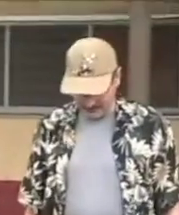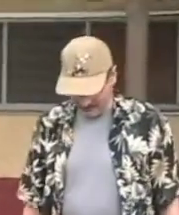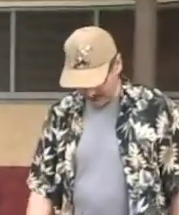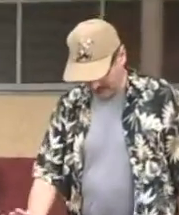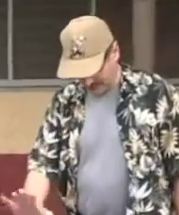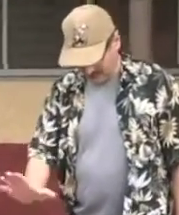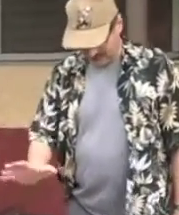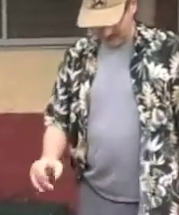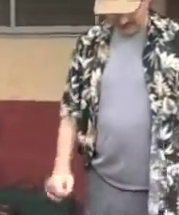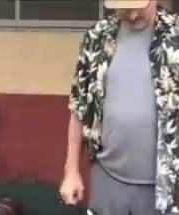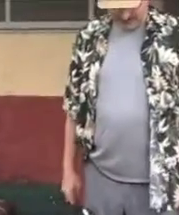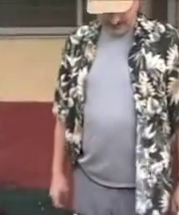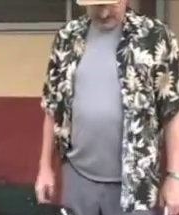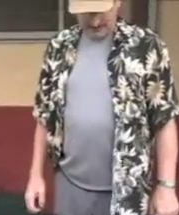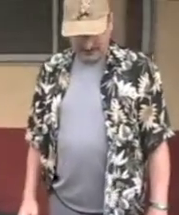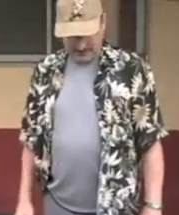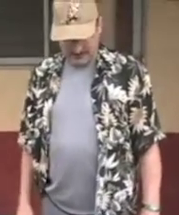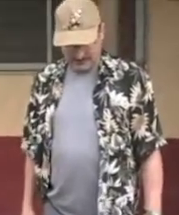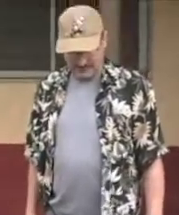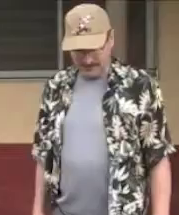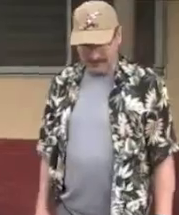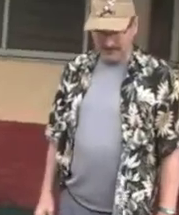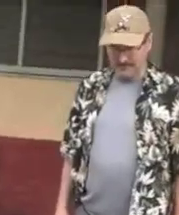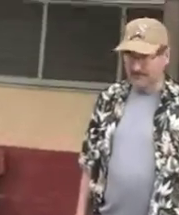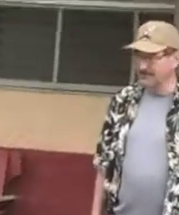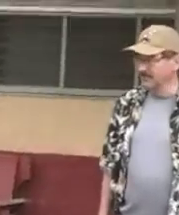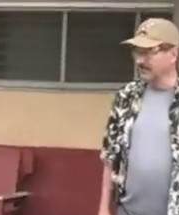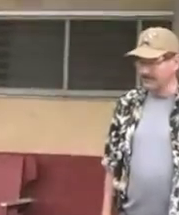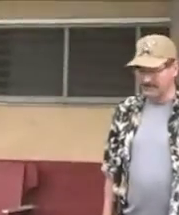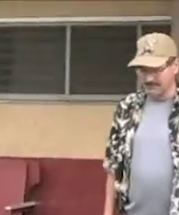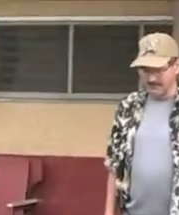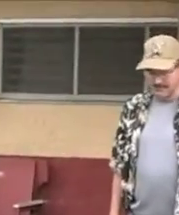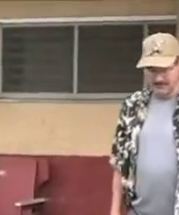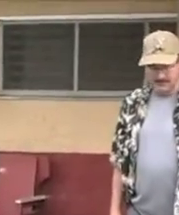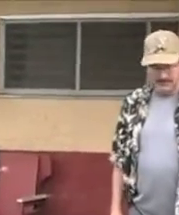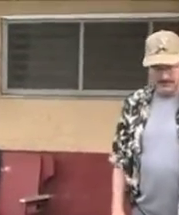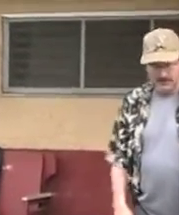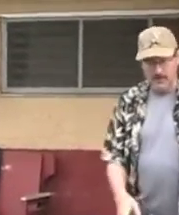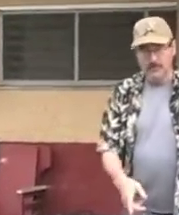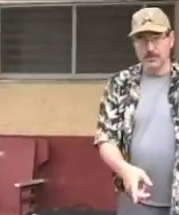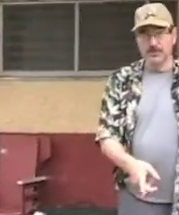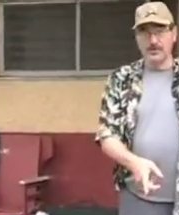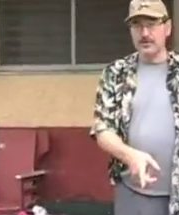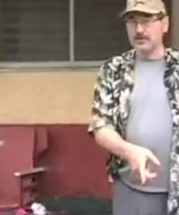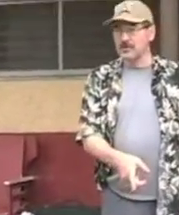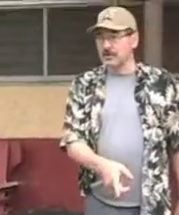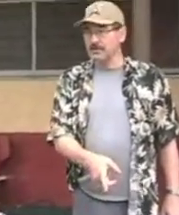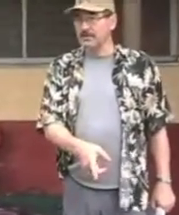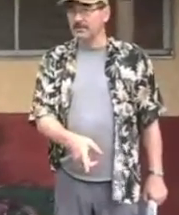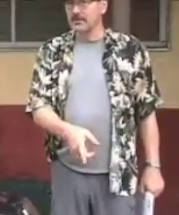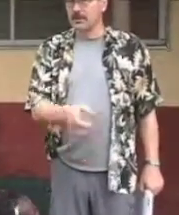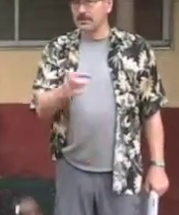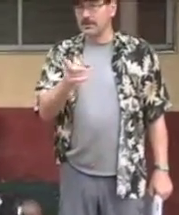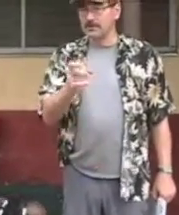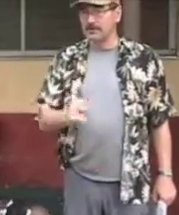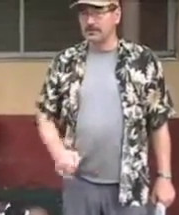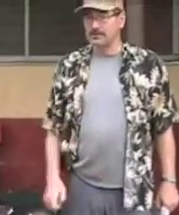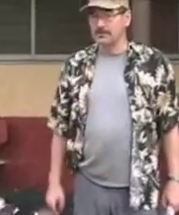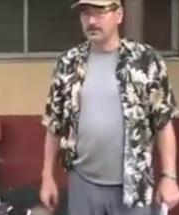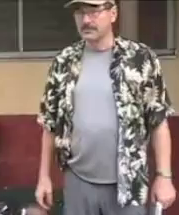What number he for? He has other sisters and brothers. Should we just use these two then? No, we're getting some for the